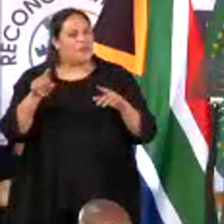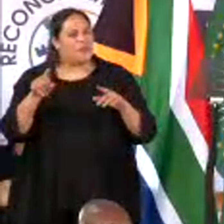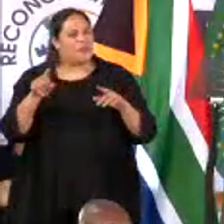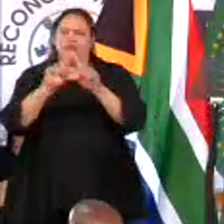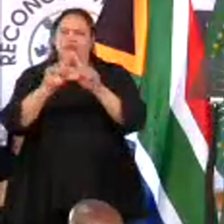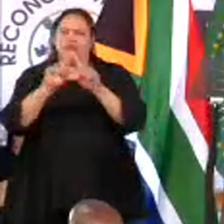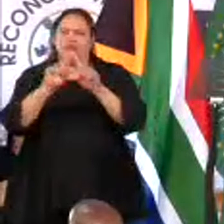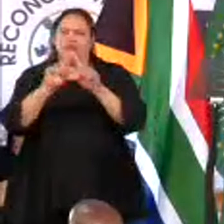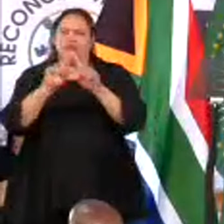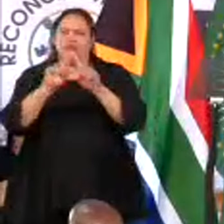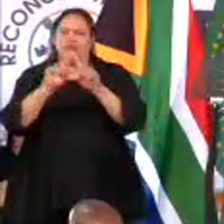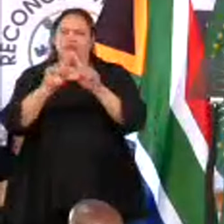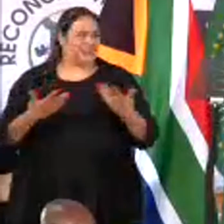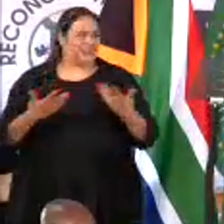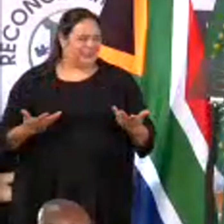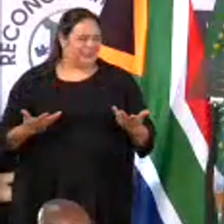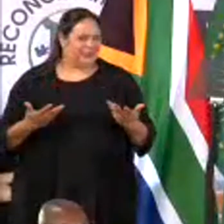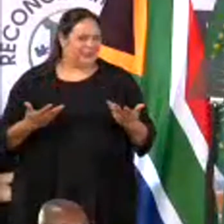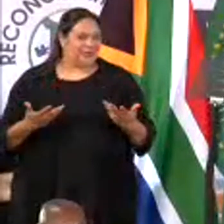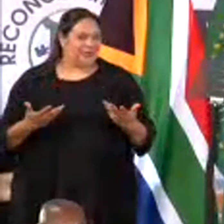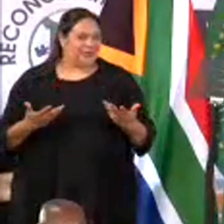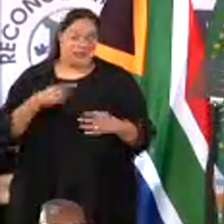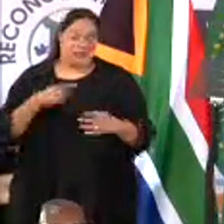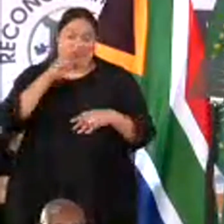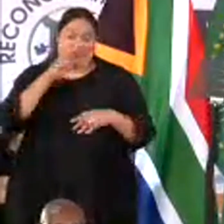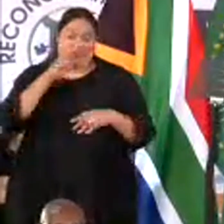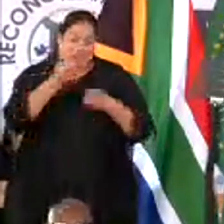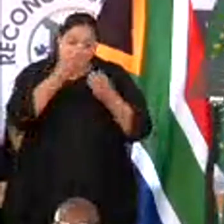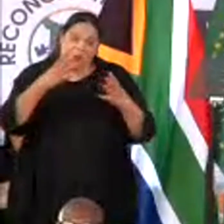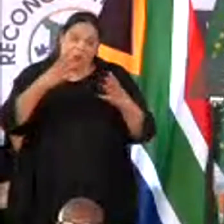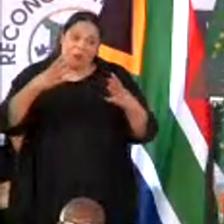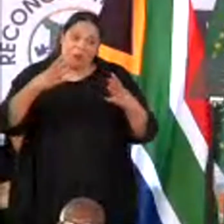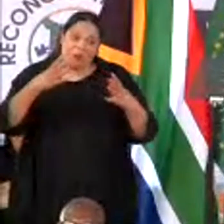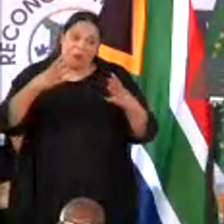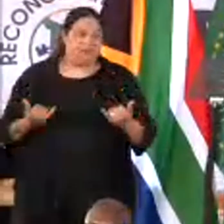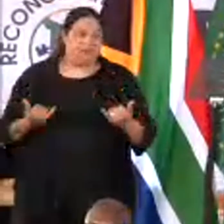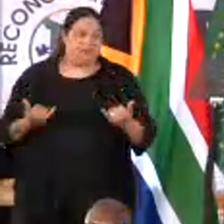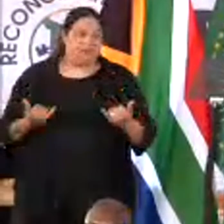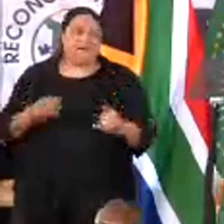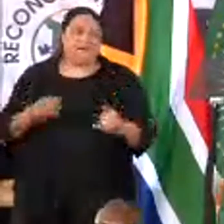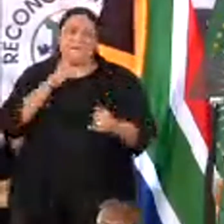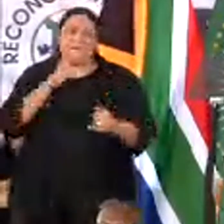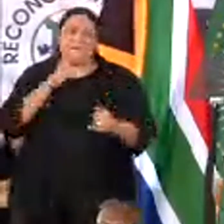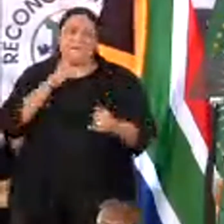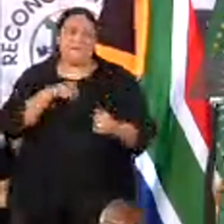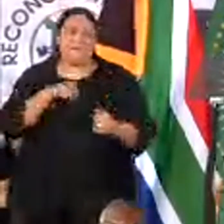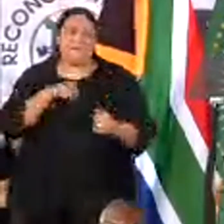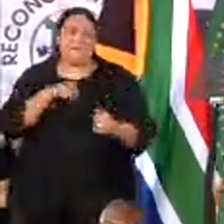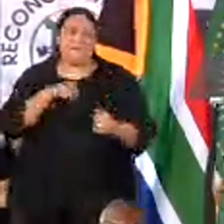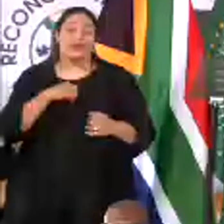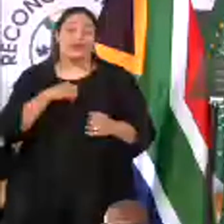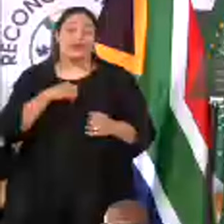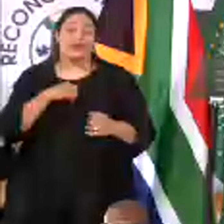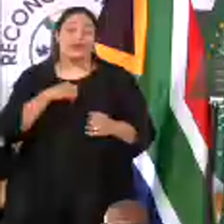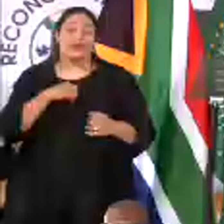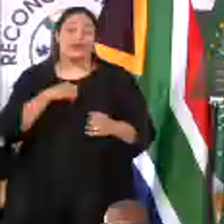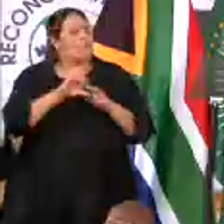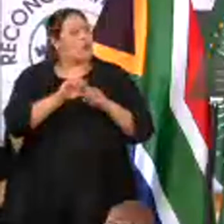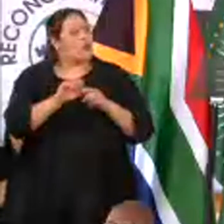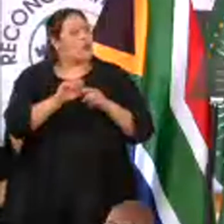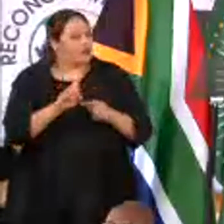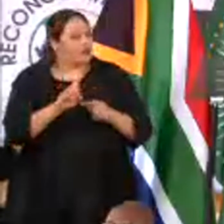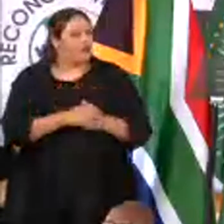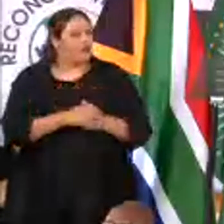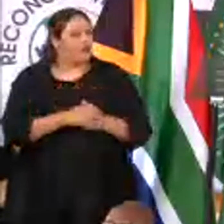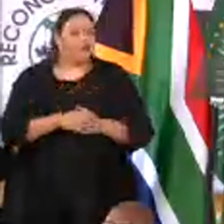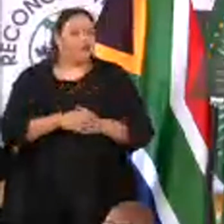of countries. I must tell you now that I am yet to come across